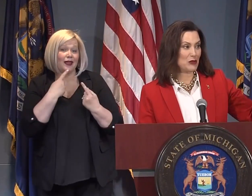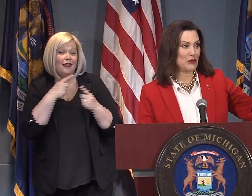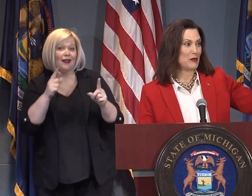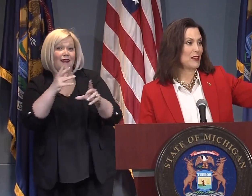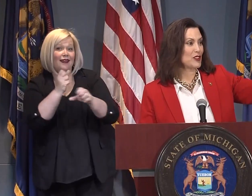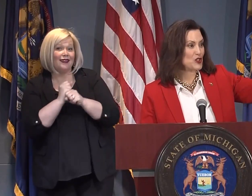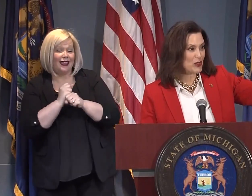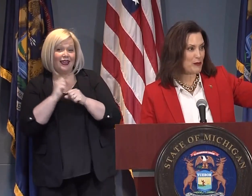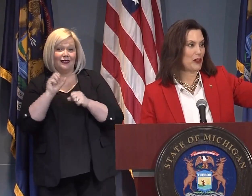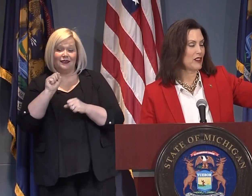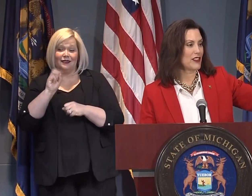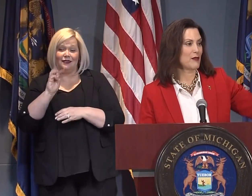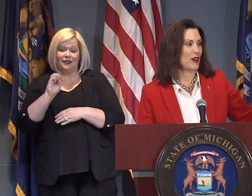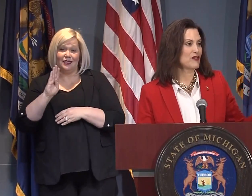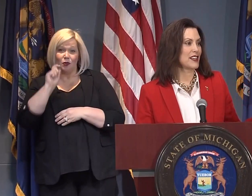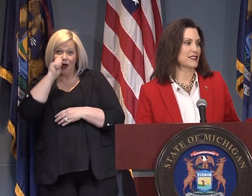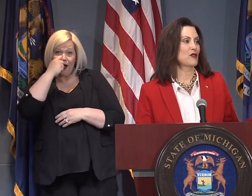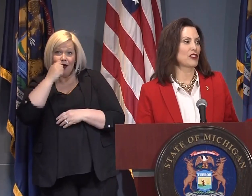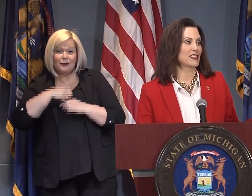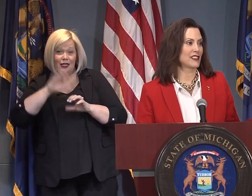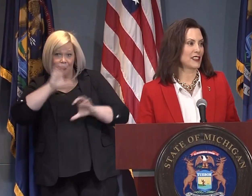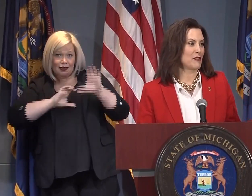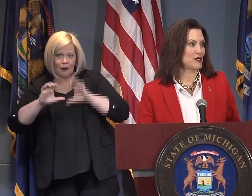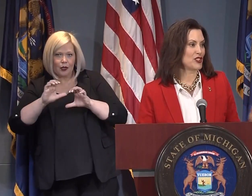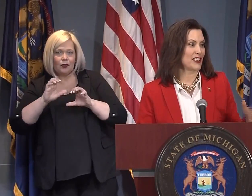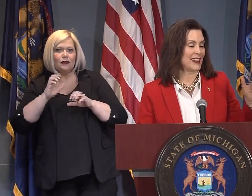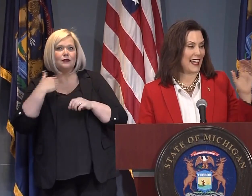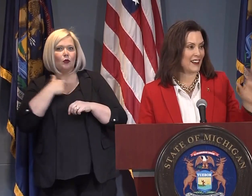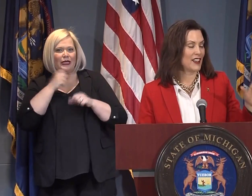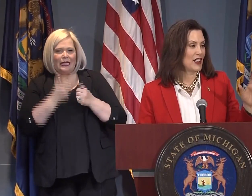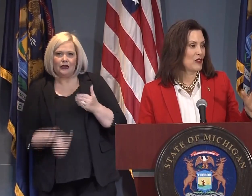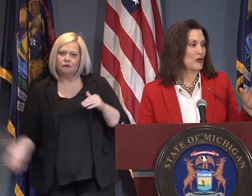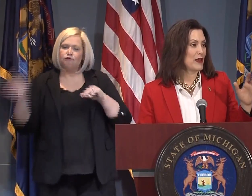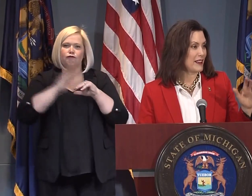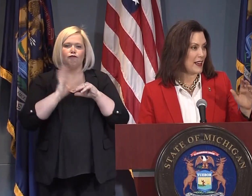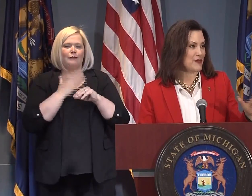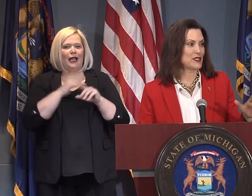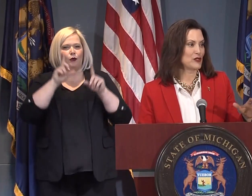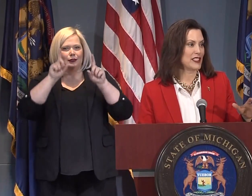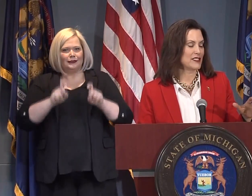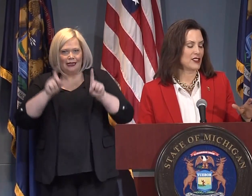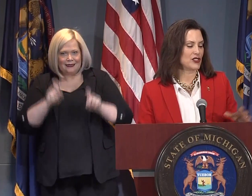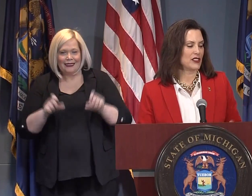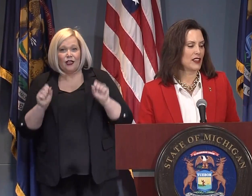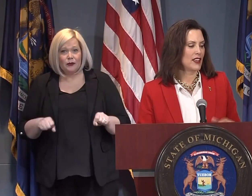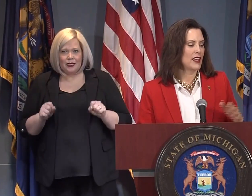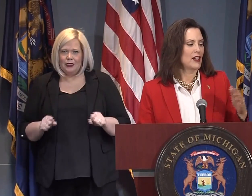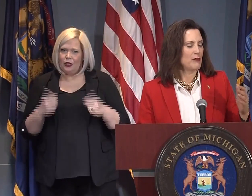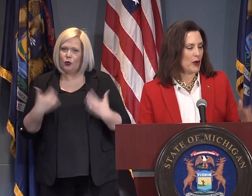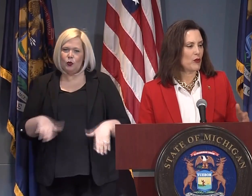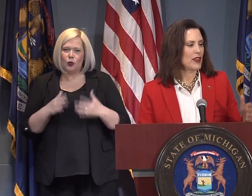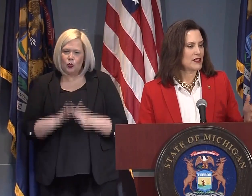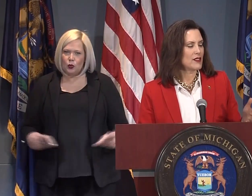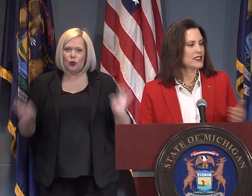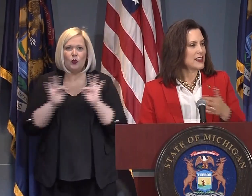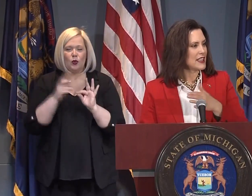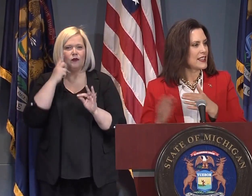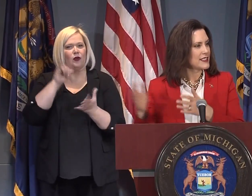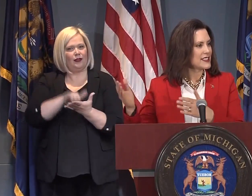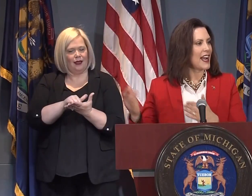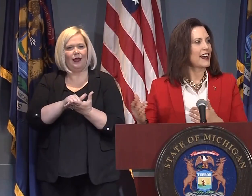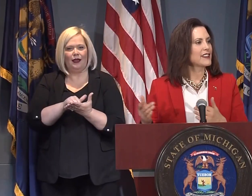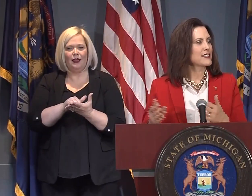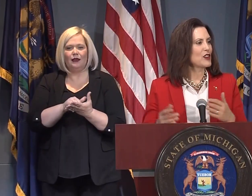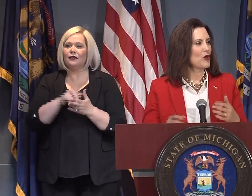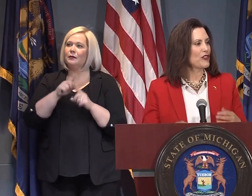can double, maybe even triple the amount of tests that we're conducting in Michigan, and that will be absolutely essential. But we see